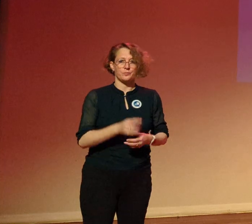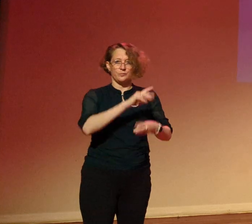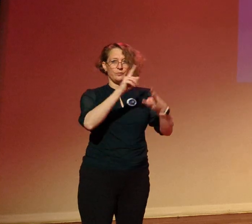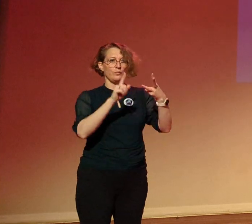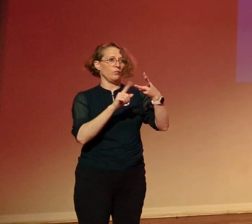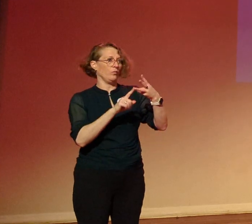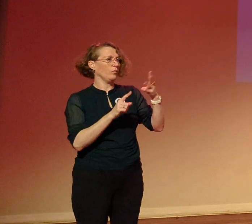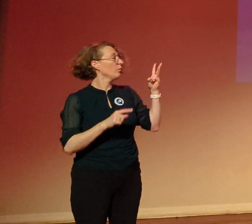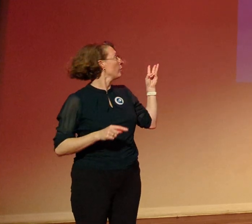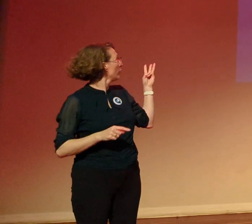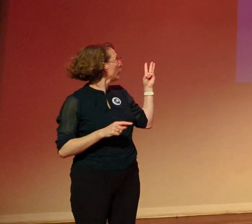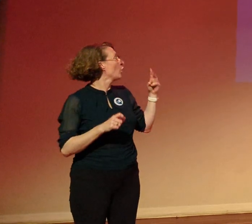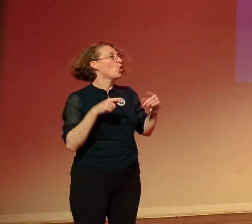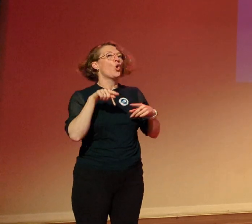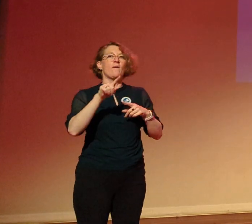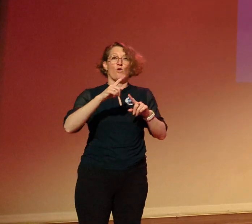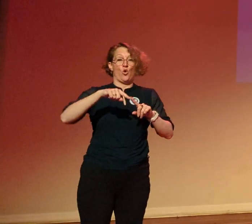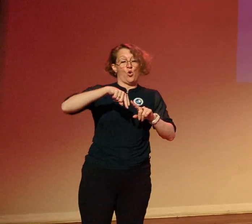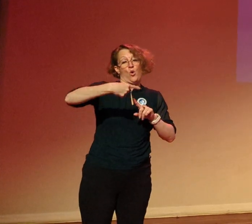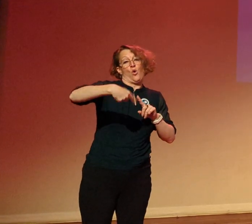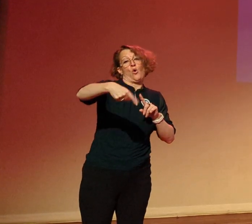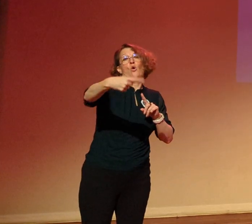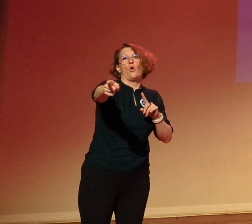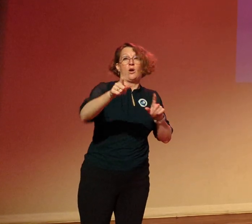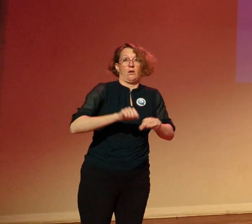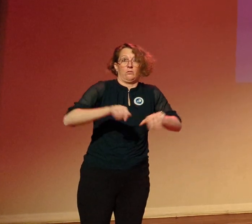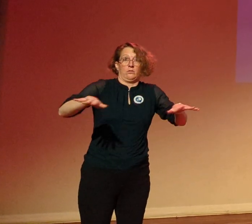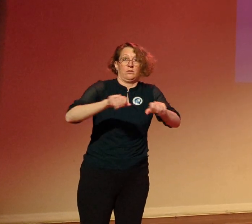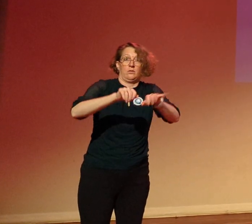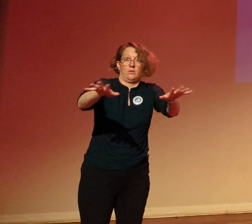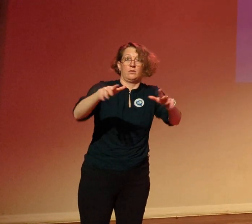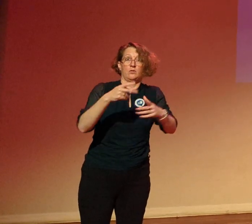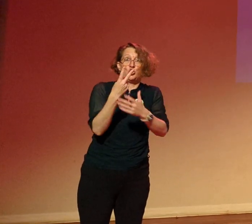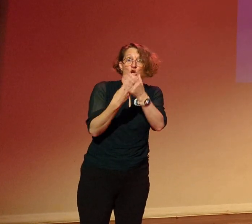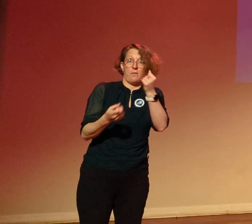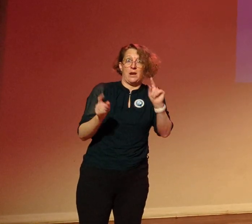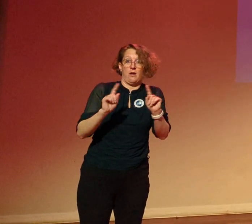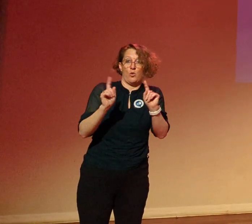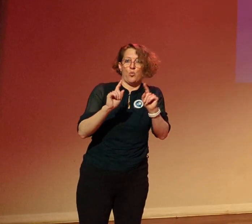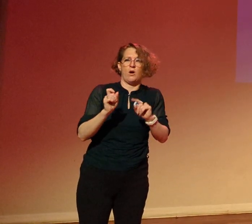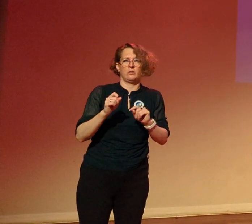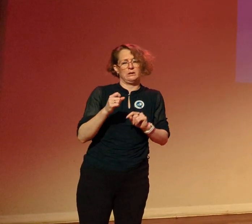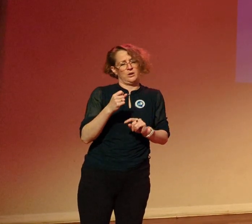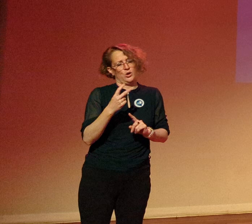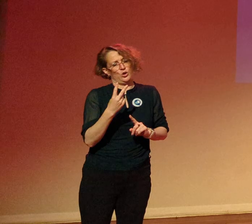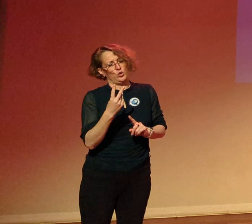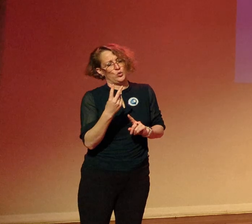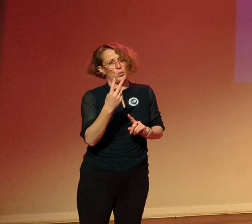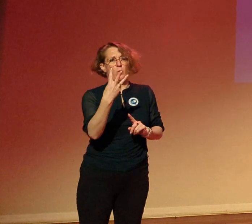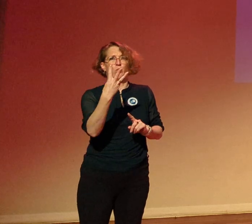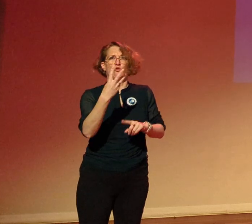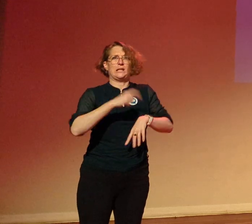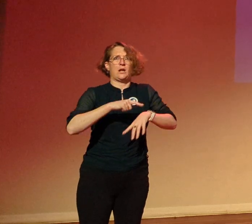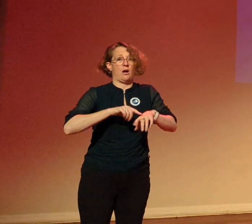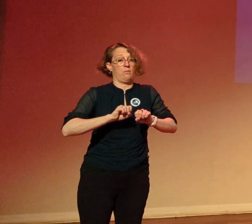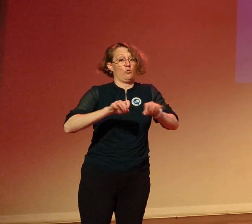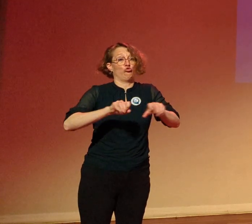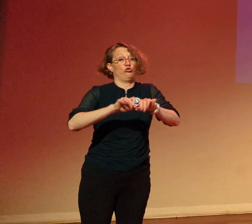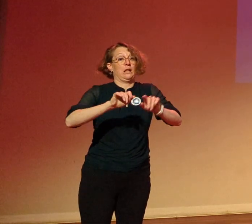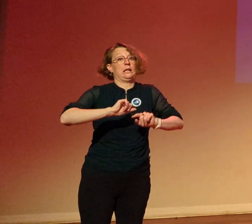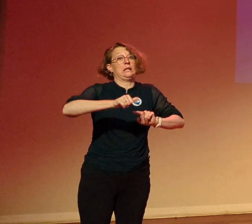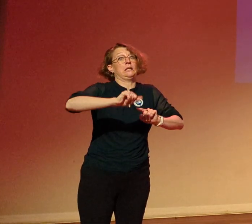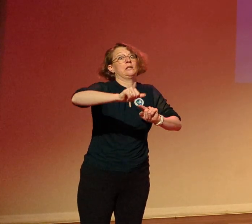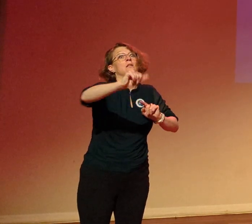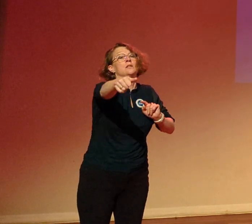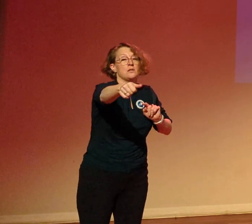expected use case for following generations. We are probably looking at within 2 to 3 generations, the ability to use